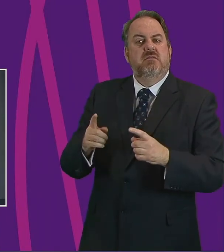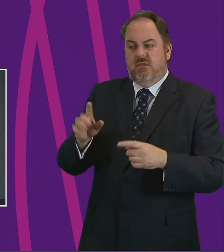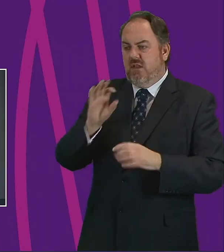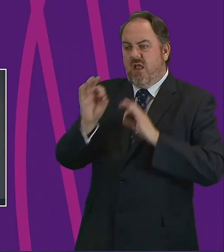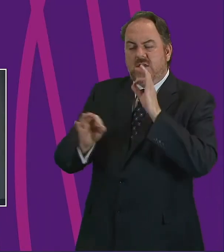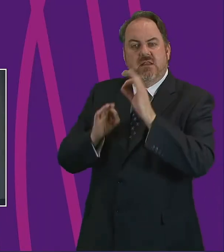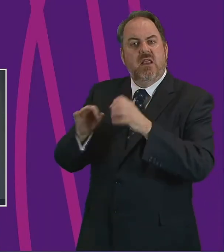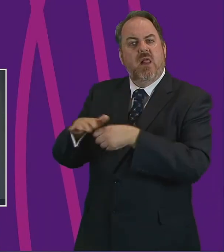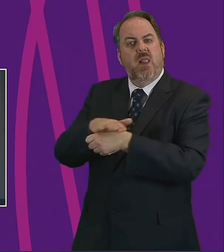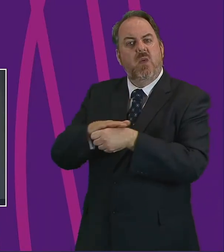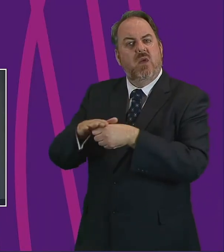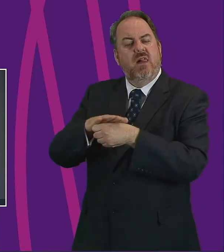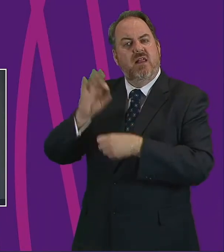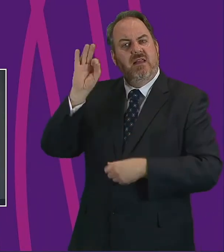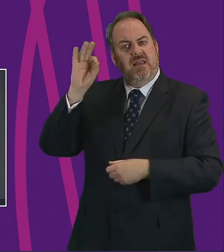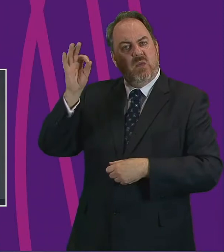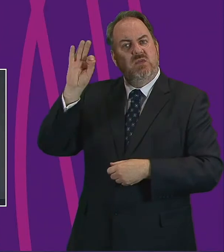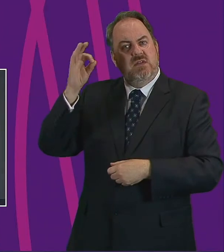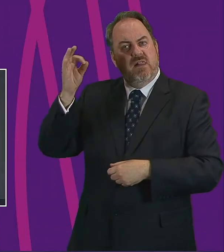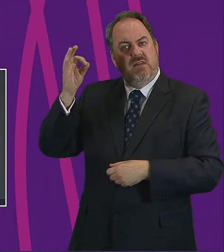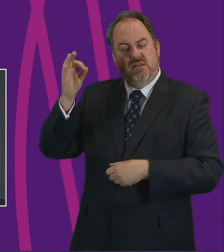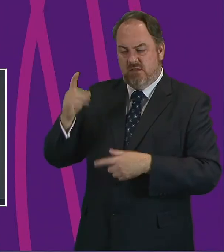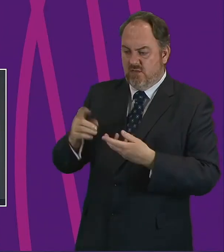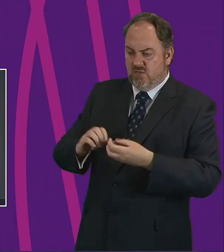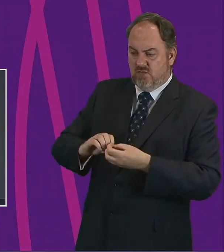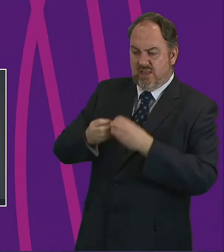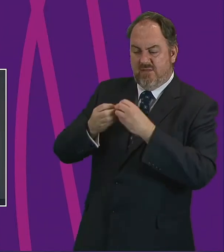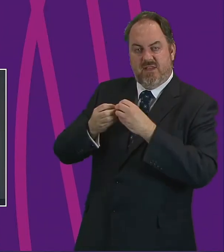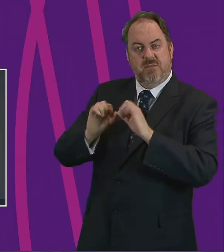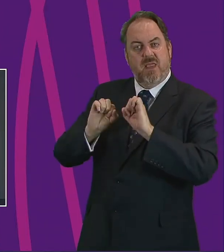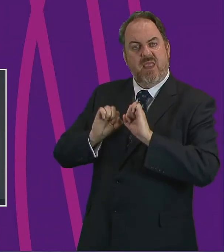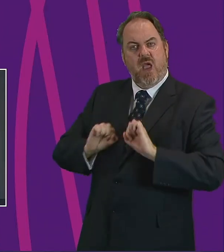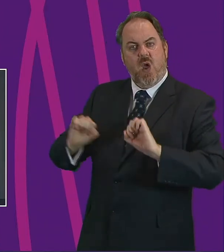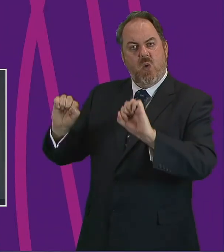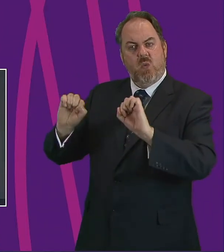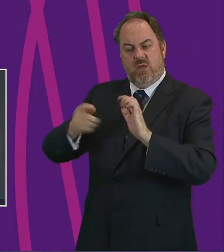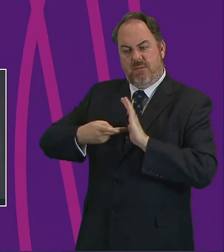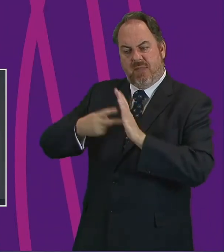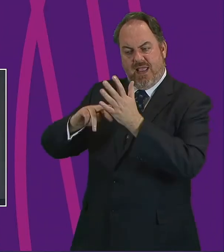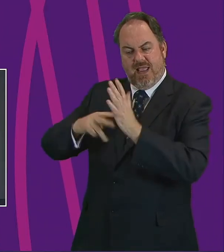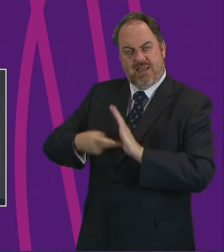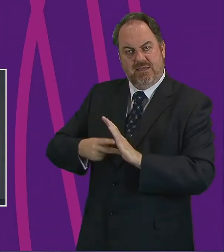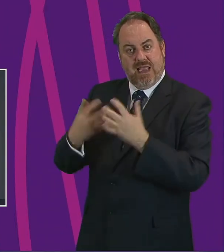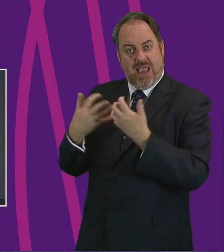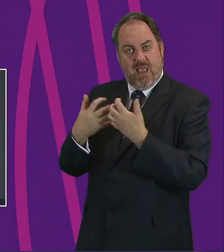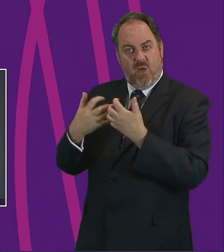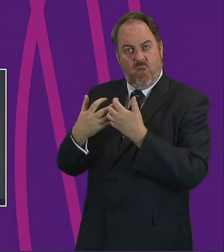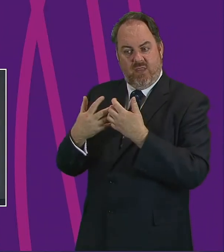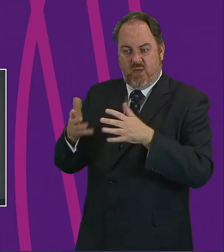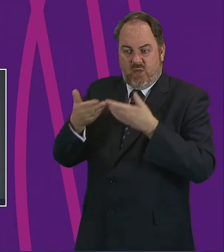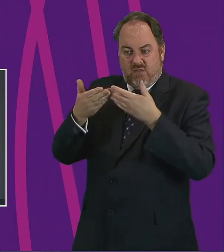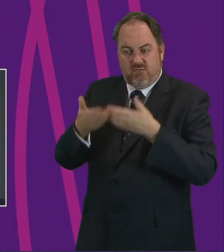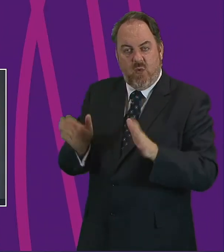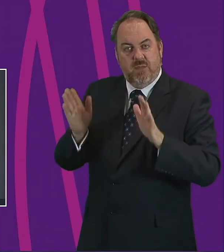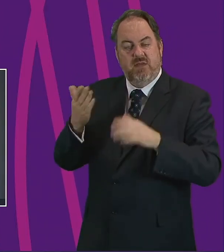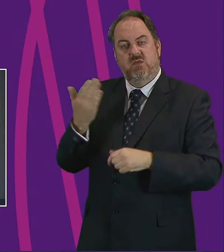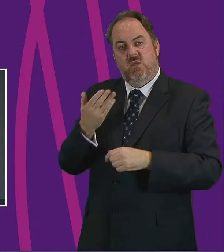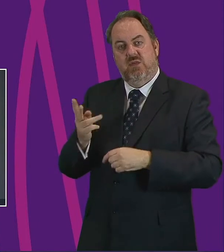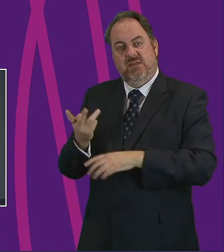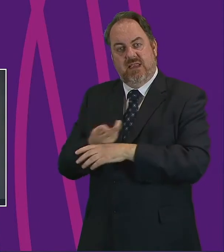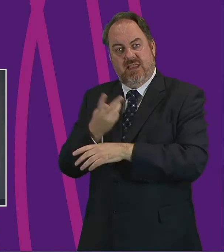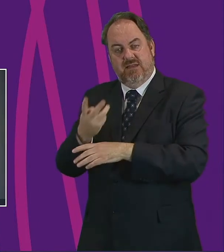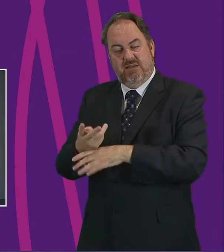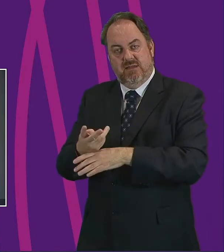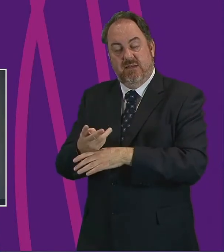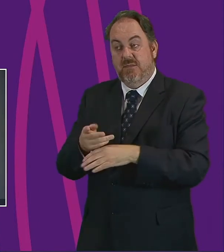authorities to develop delivery plans for the resumption of formal schooling. Will now have to give consideration